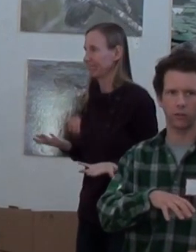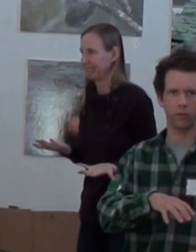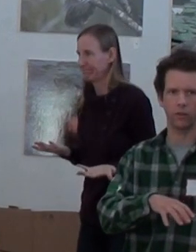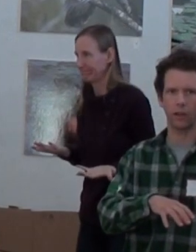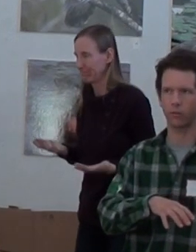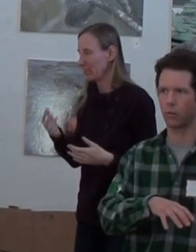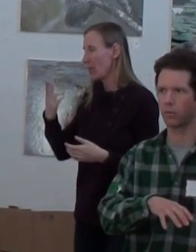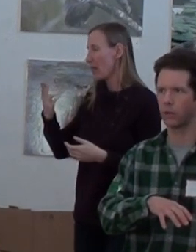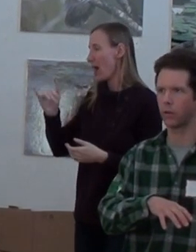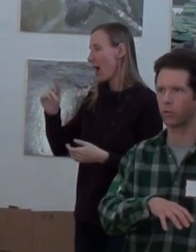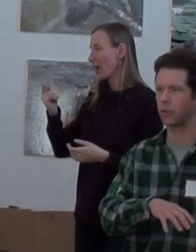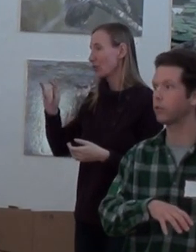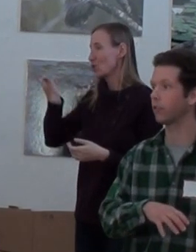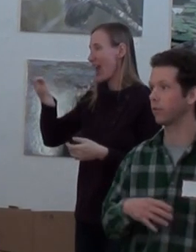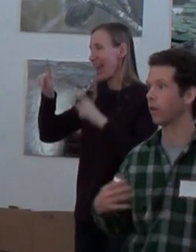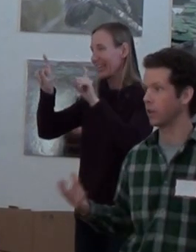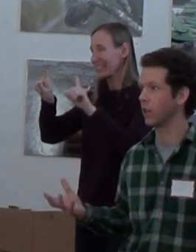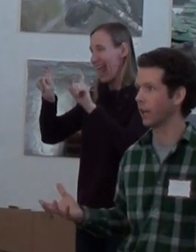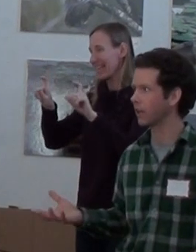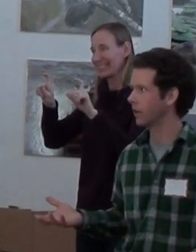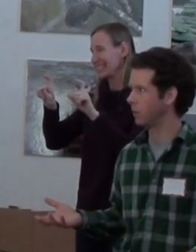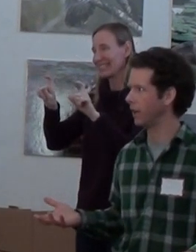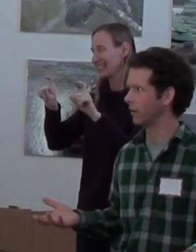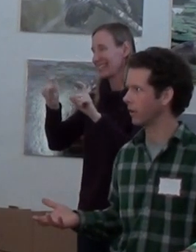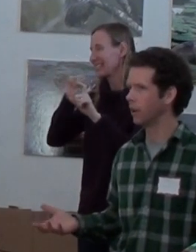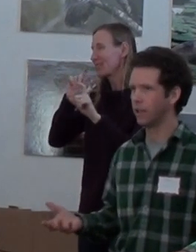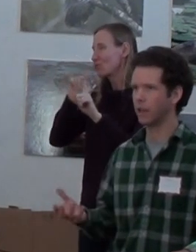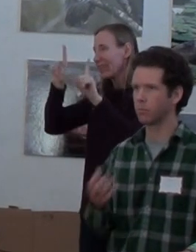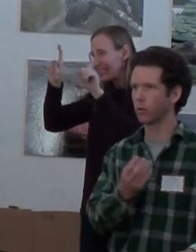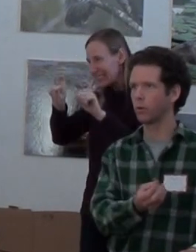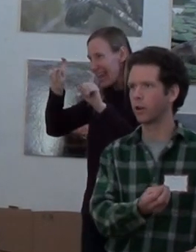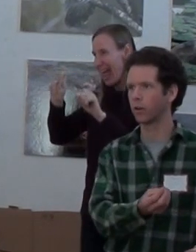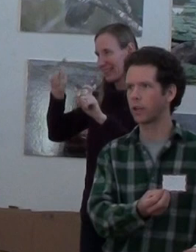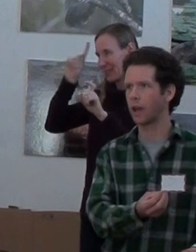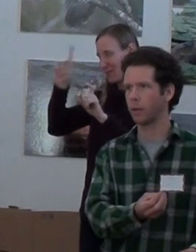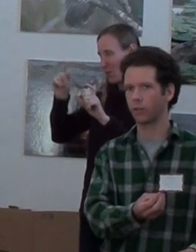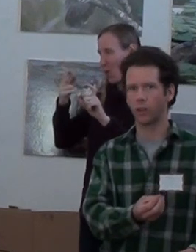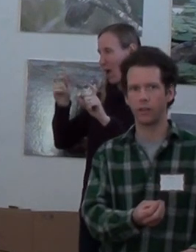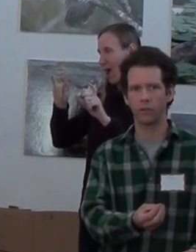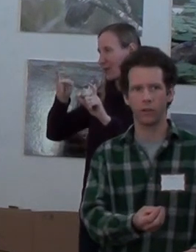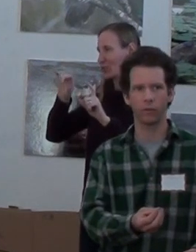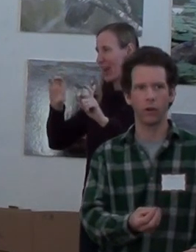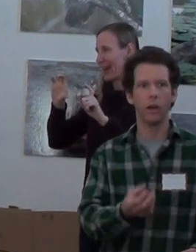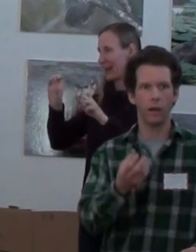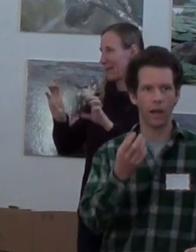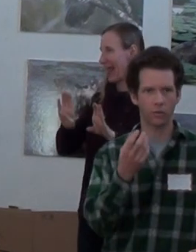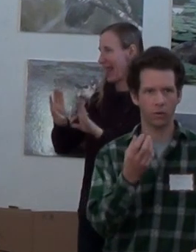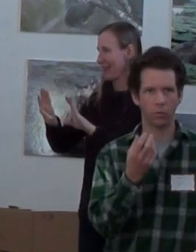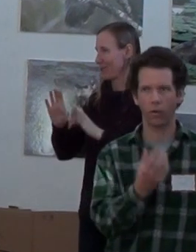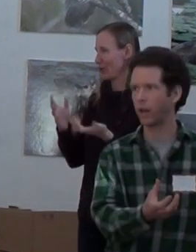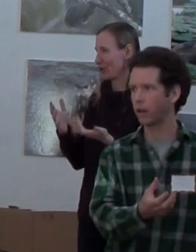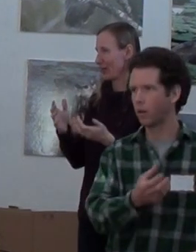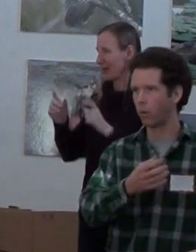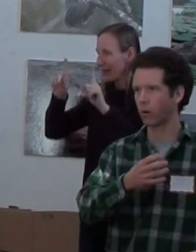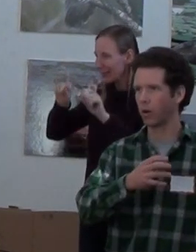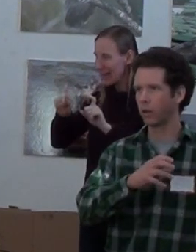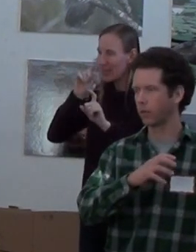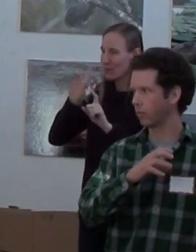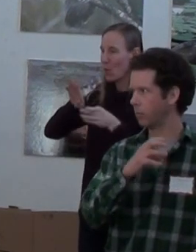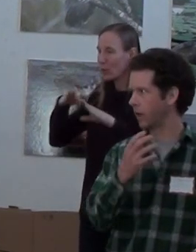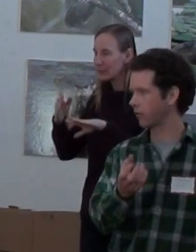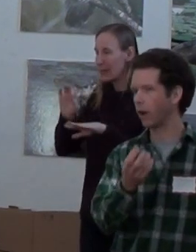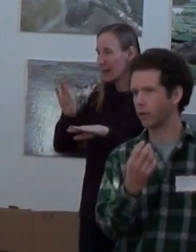hygienic test doesn't test for, you know, it's really just testing for hygienic behavior, dead brood under a capping. It's not testing for actual paretic